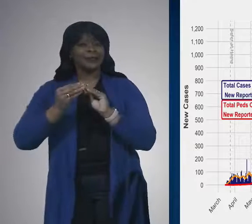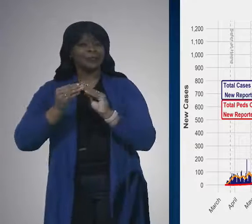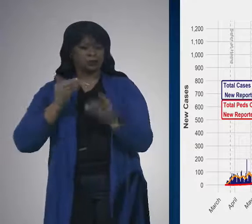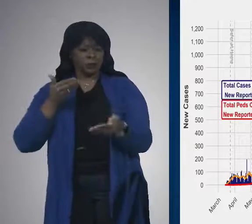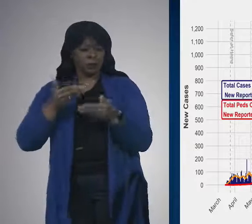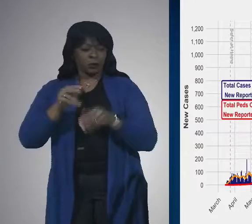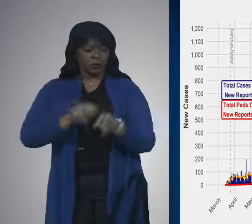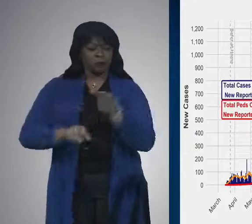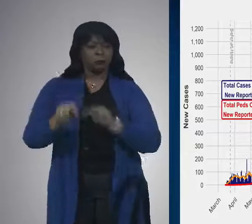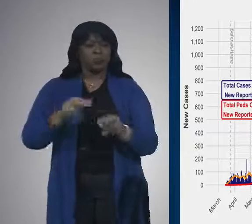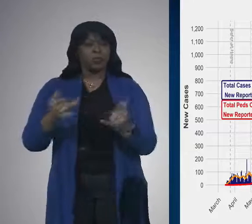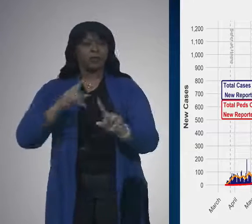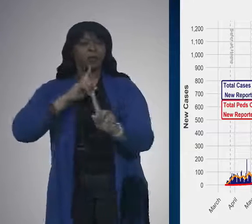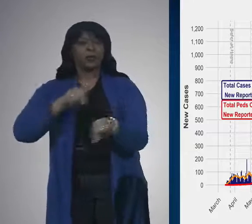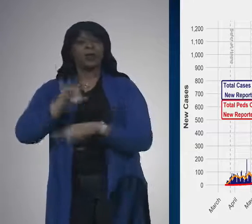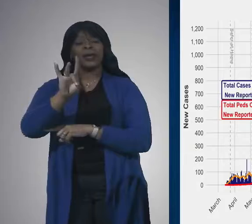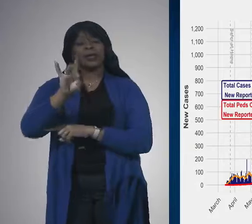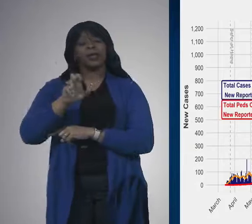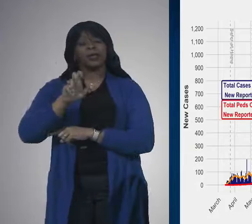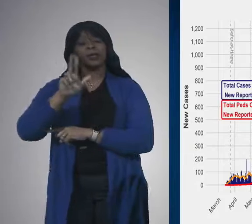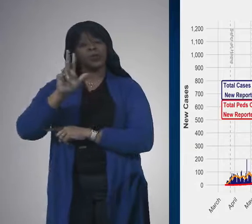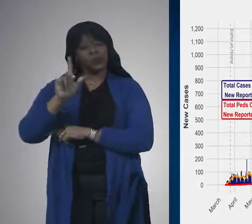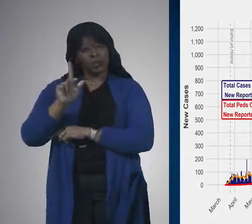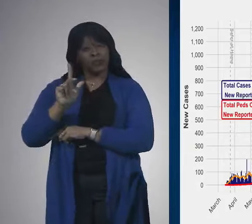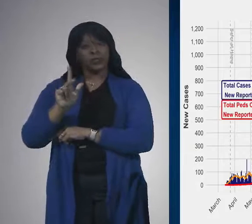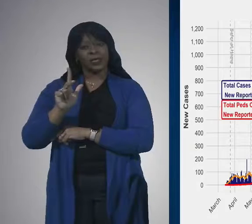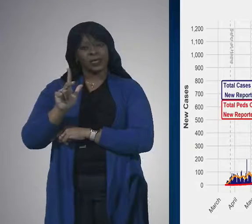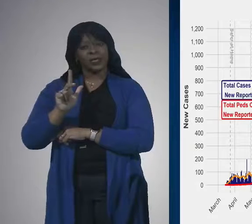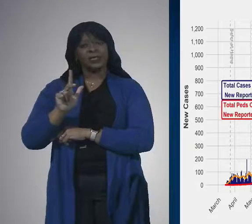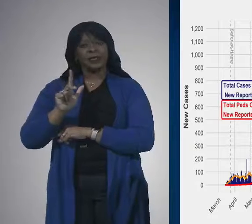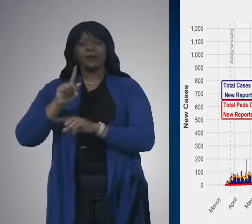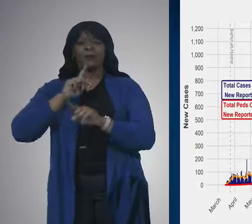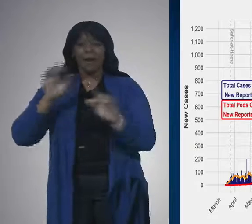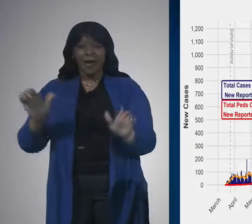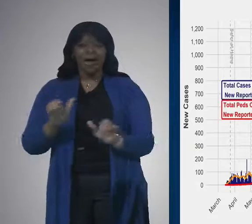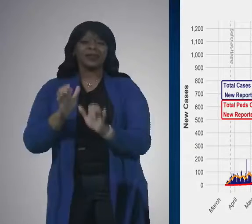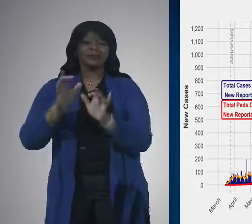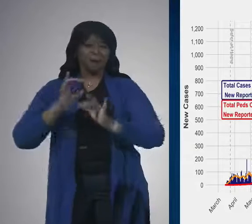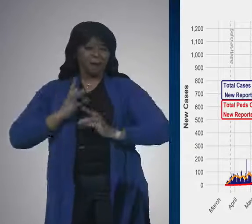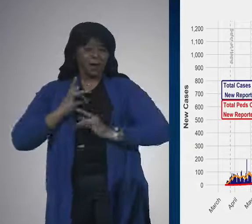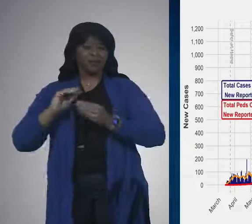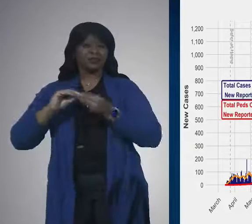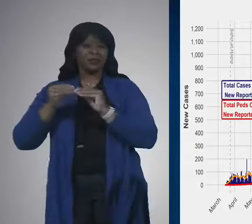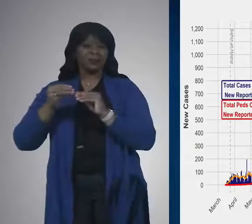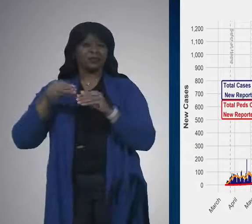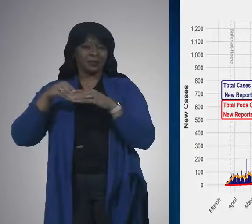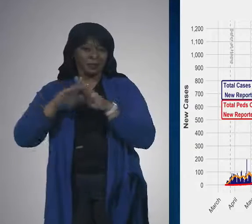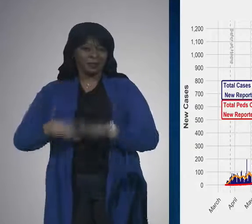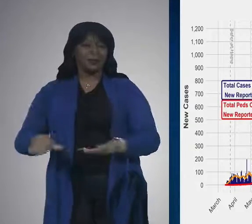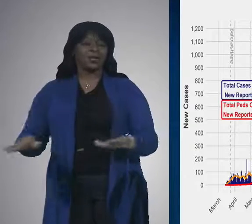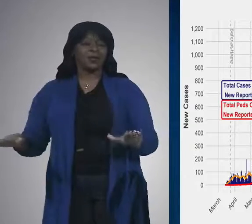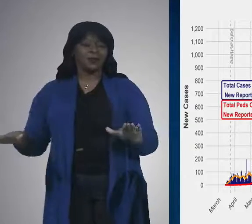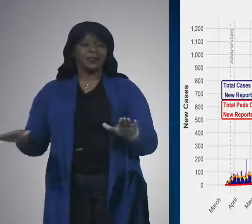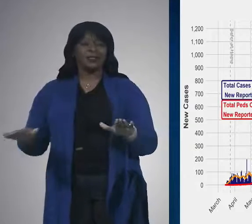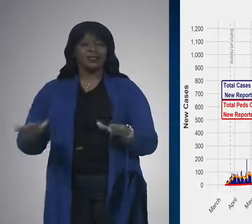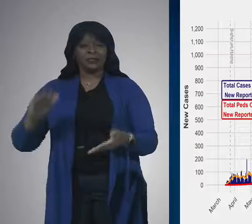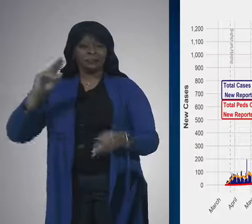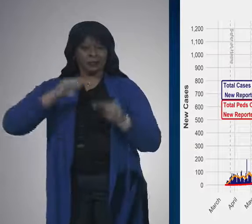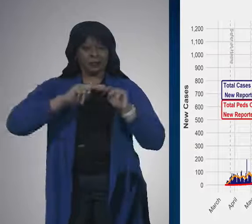today we report 823 active pediatric cases, which is down